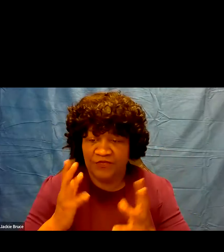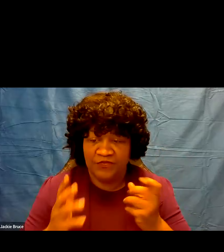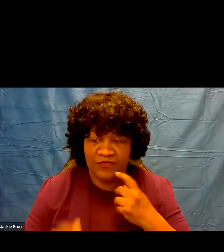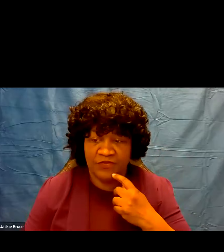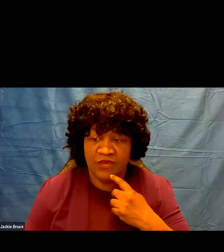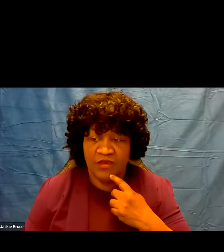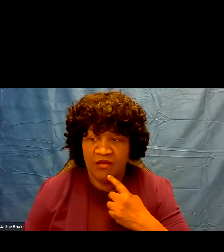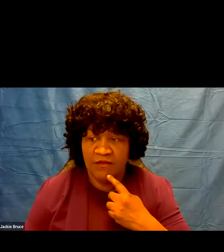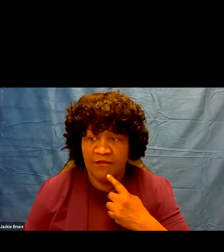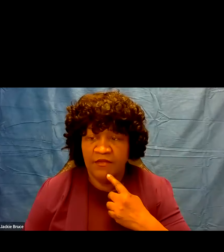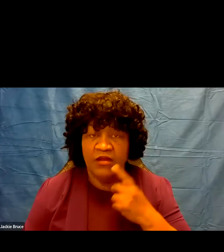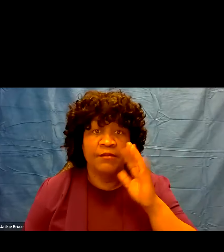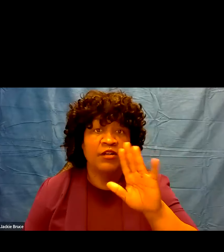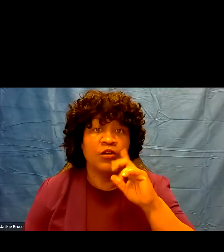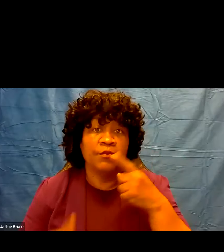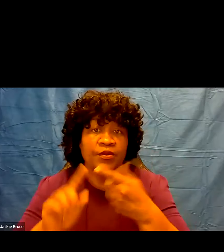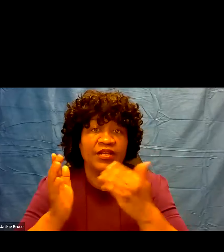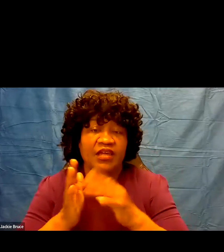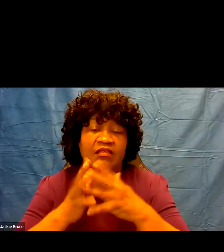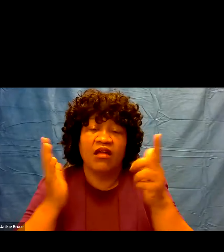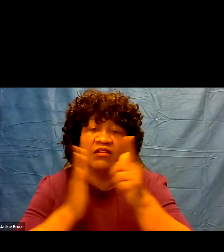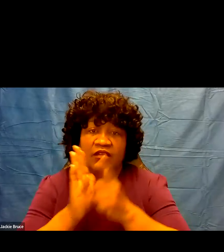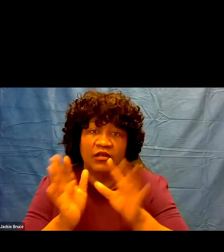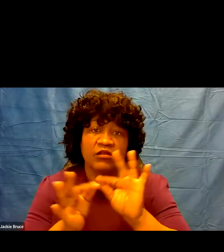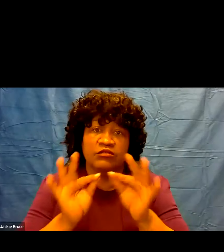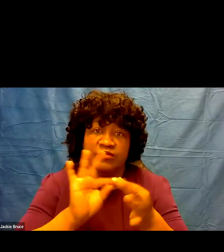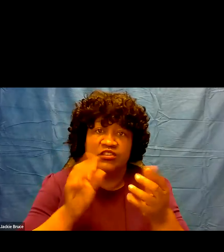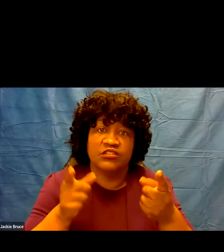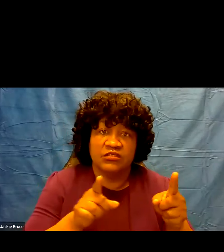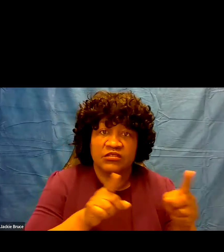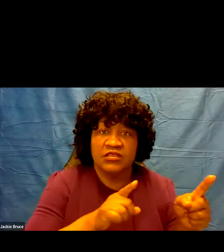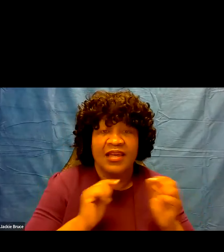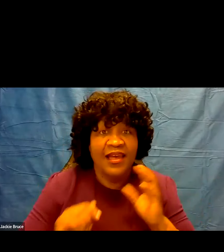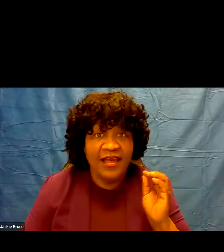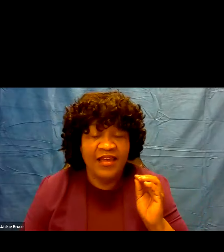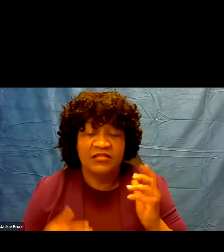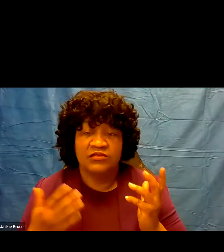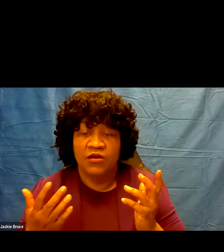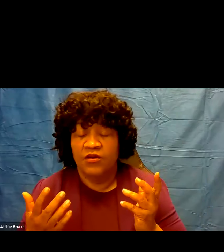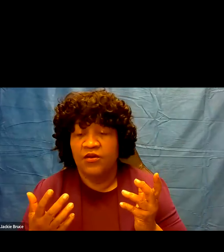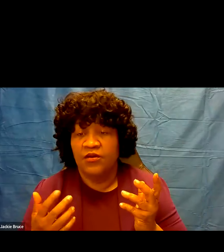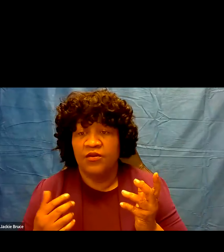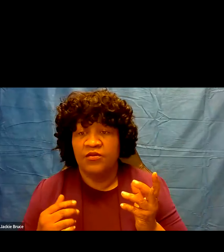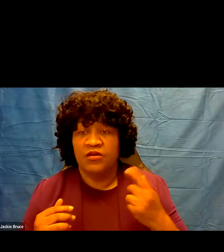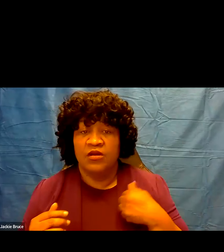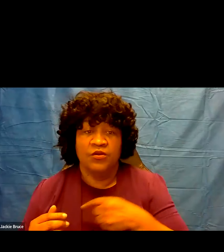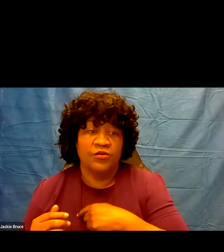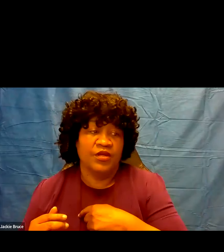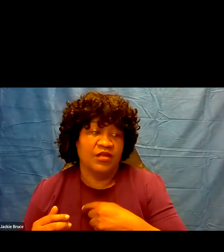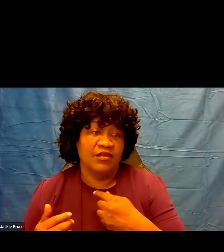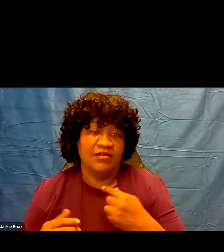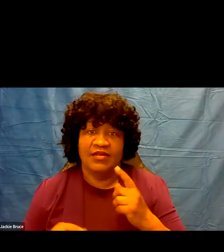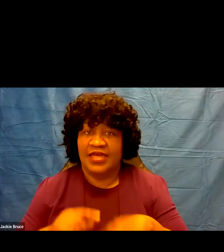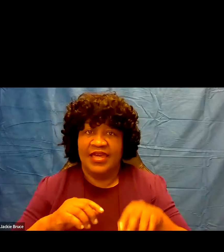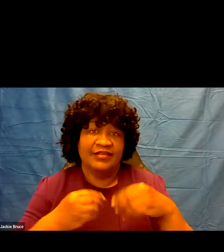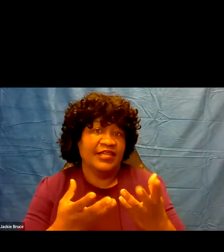you know, to your point, you know, there's a lot of legal interpretation, and so, you know, we can't give legal